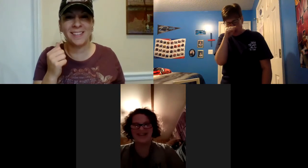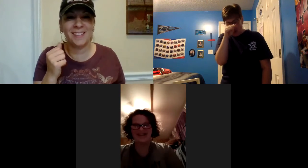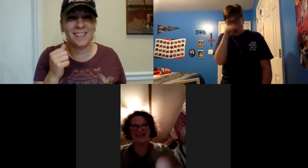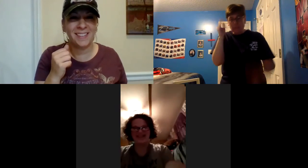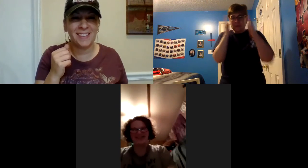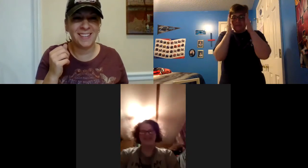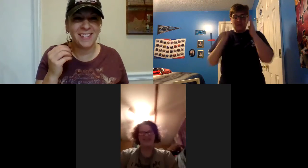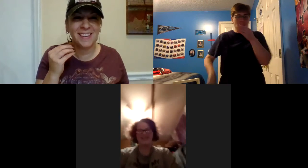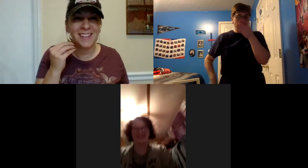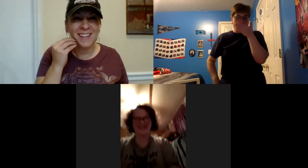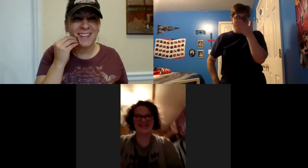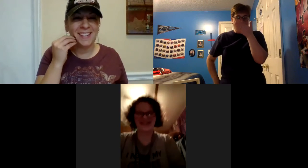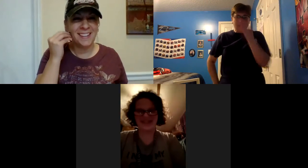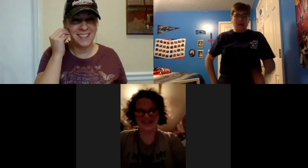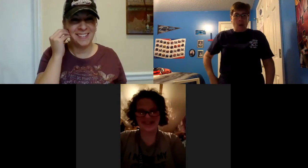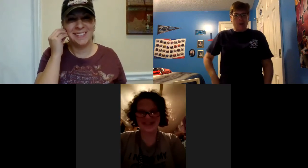itchy.